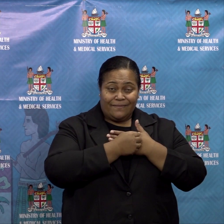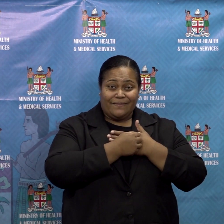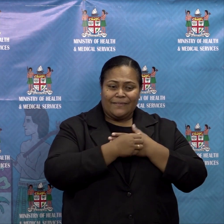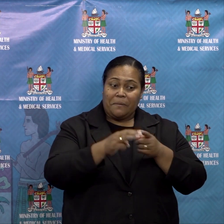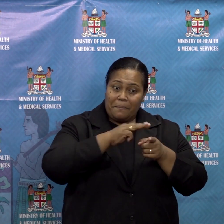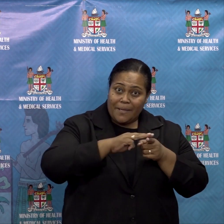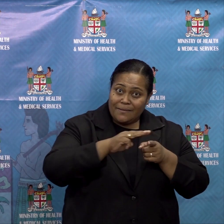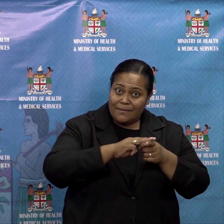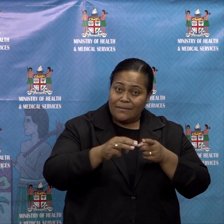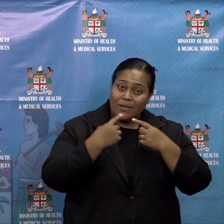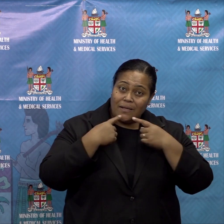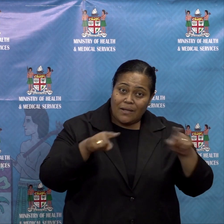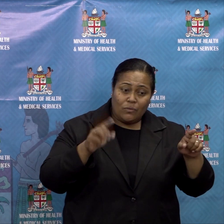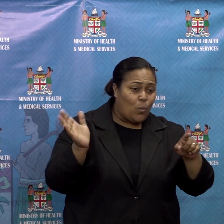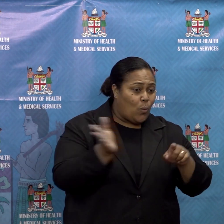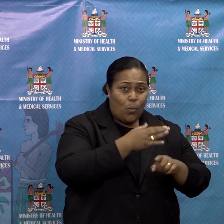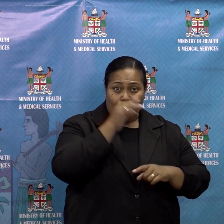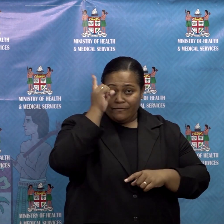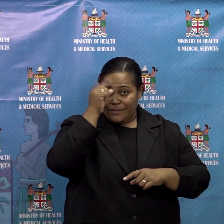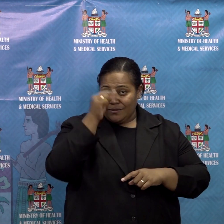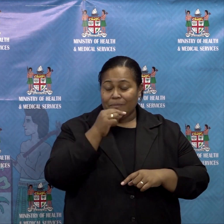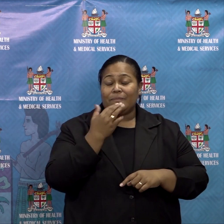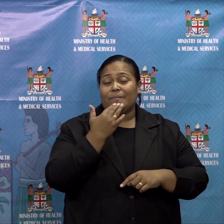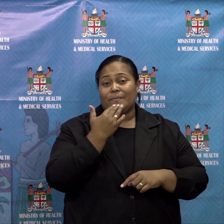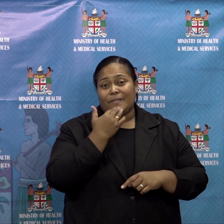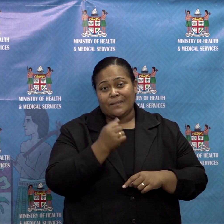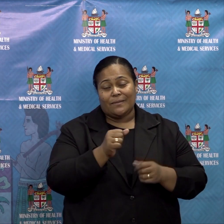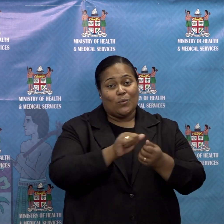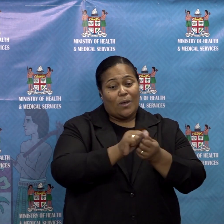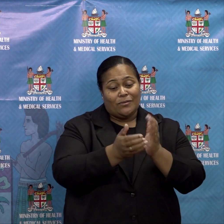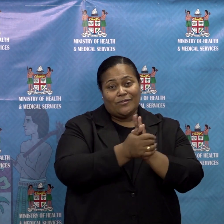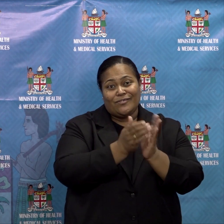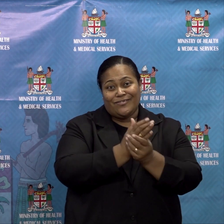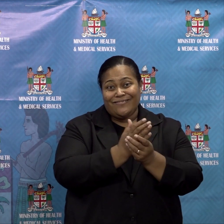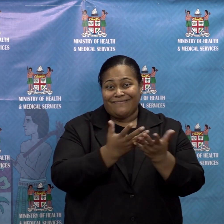message for all Fijians. Wash your hands regularly,